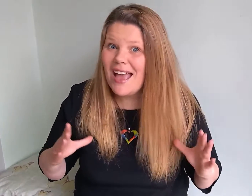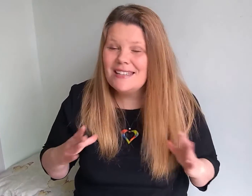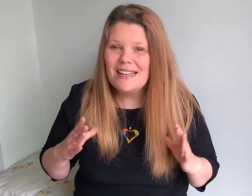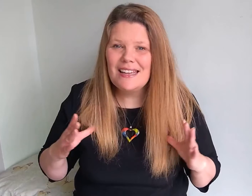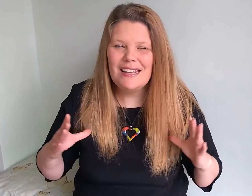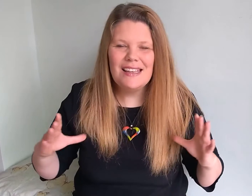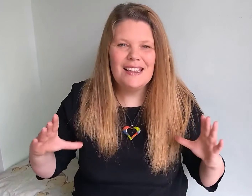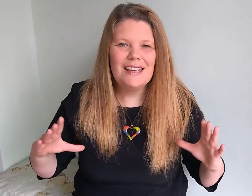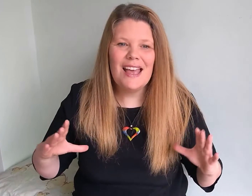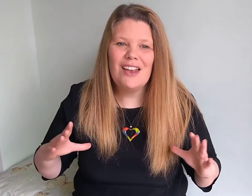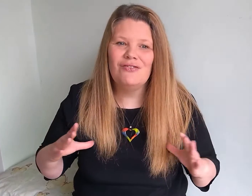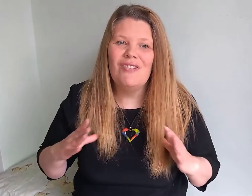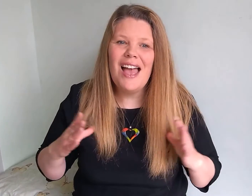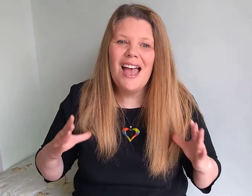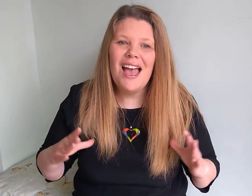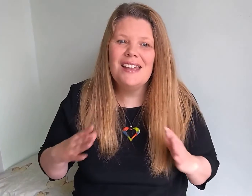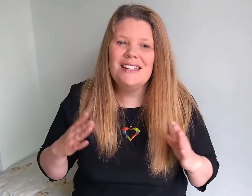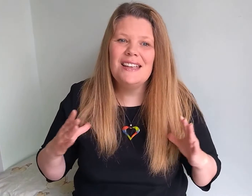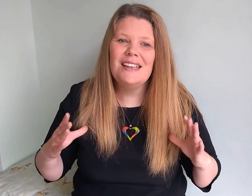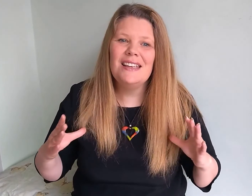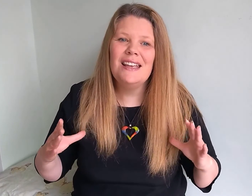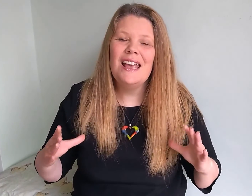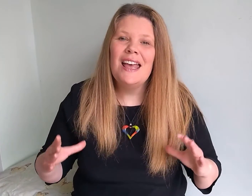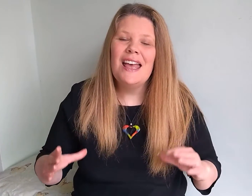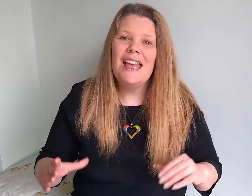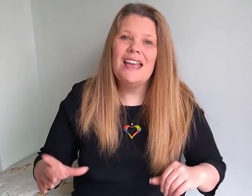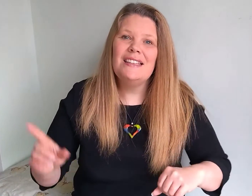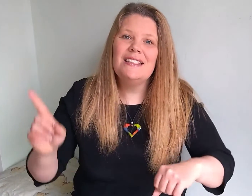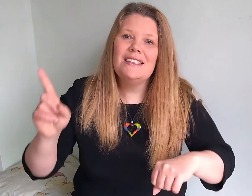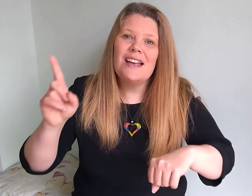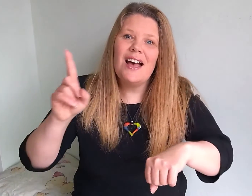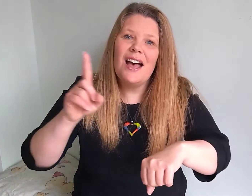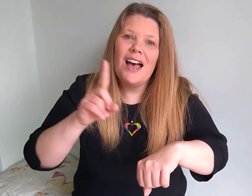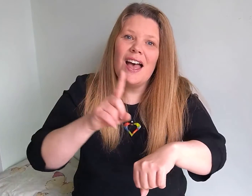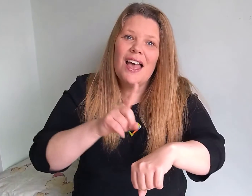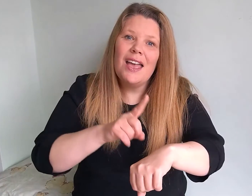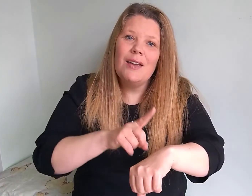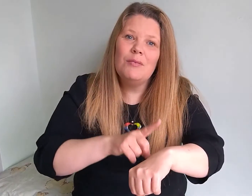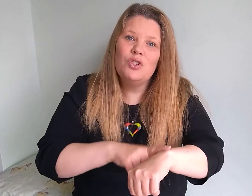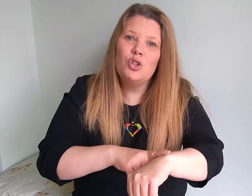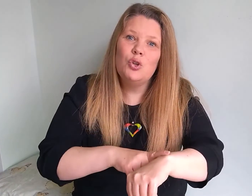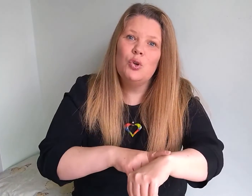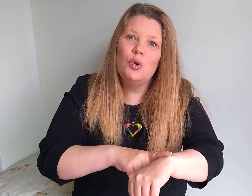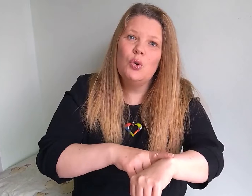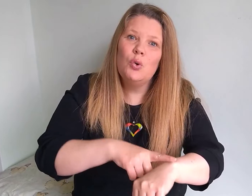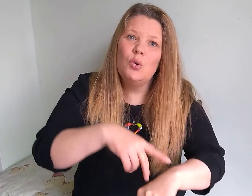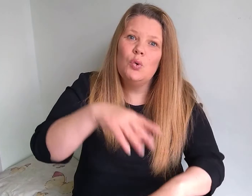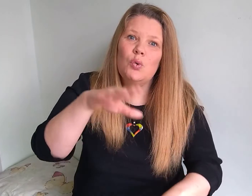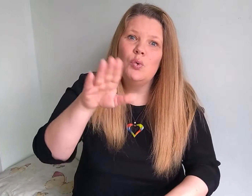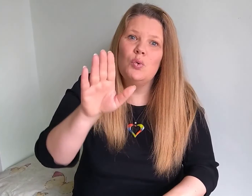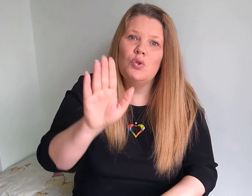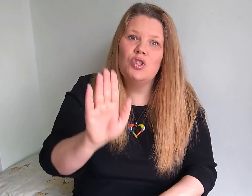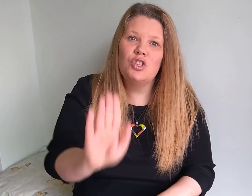ready, get ready. It's time to